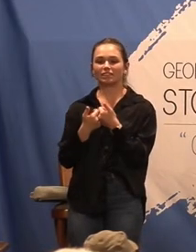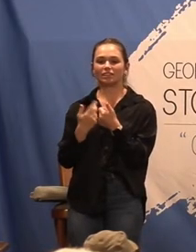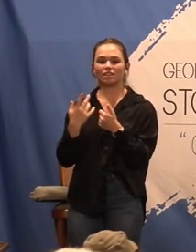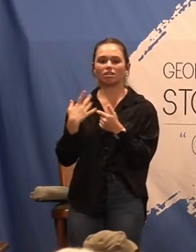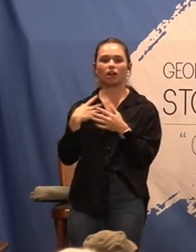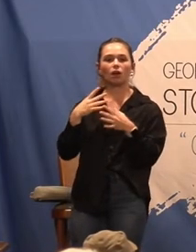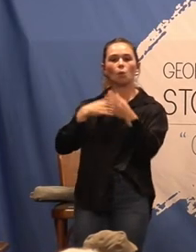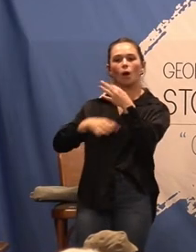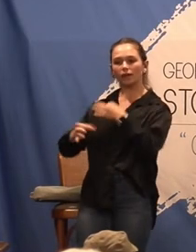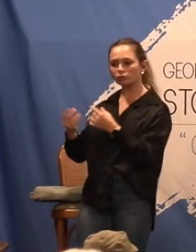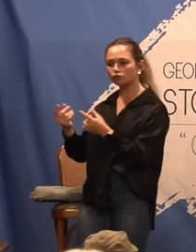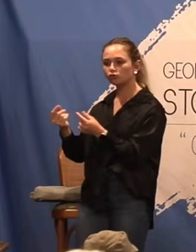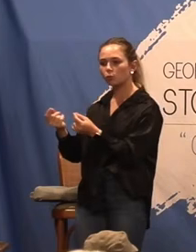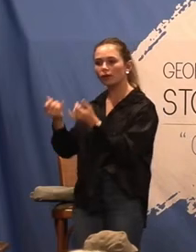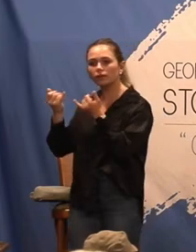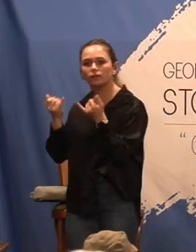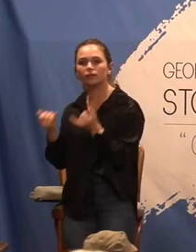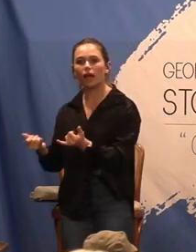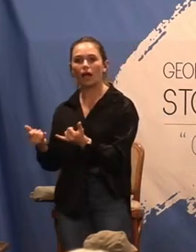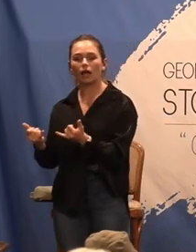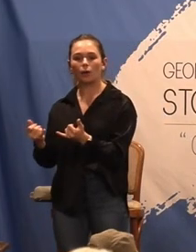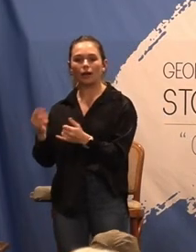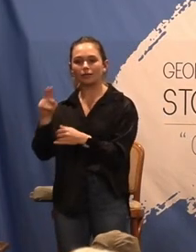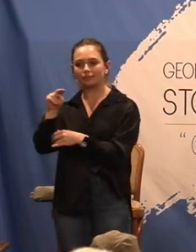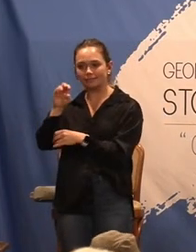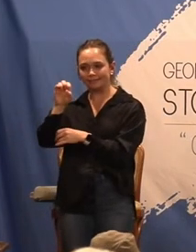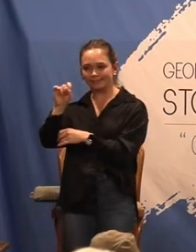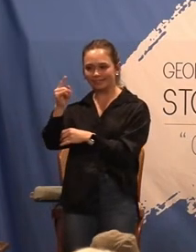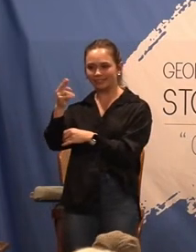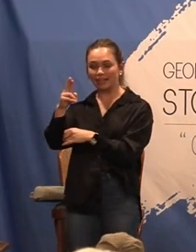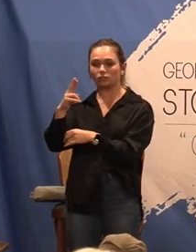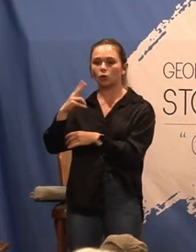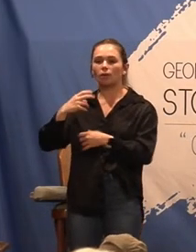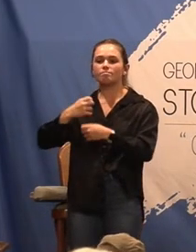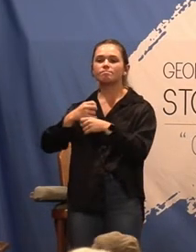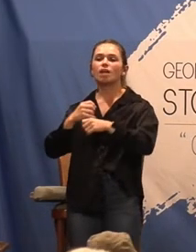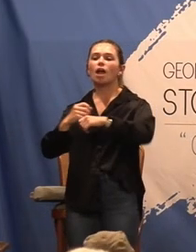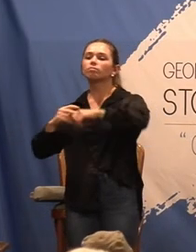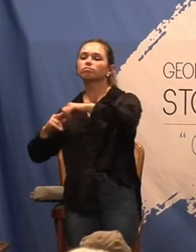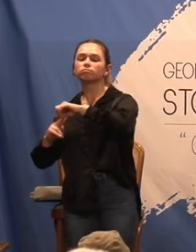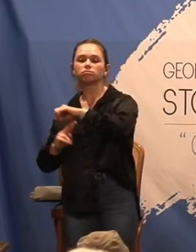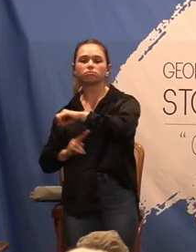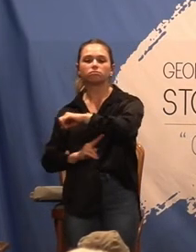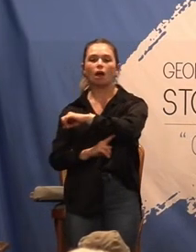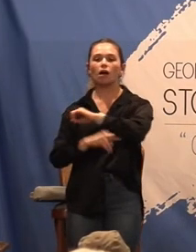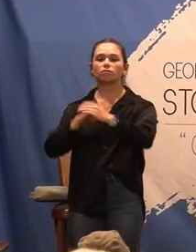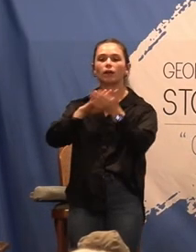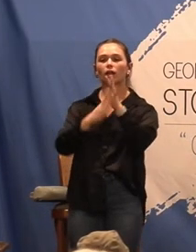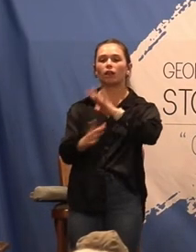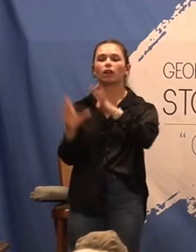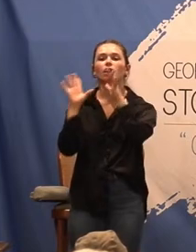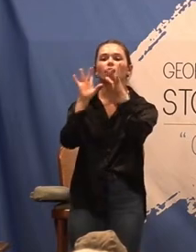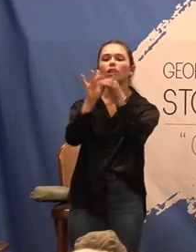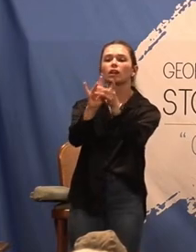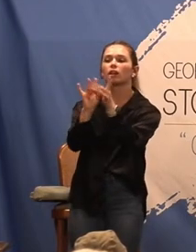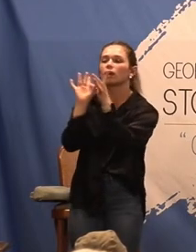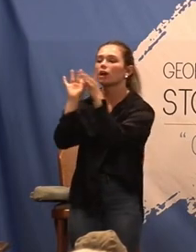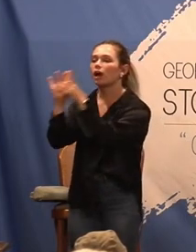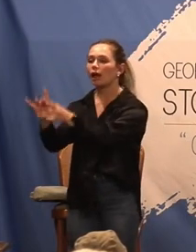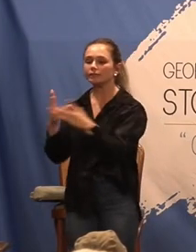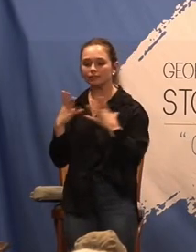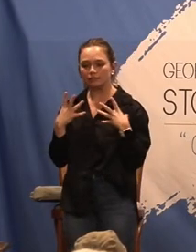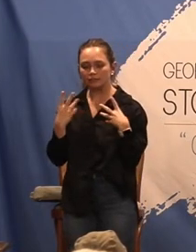talk about what he is doing. What Nestor is doing is building bridges. He's creating connections. He's